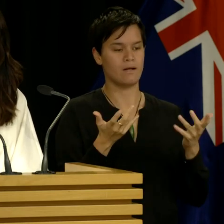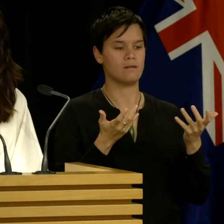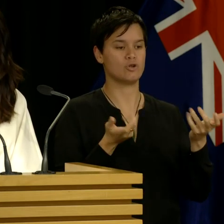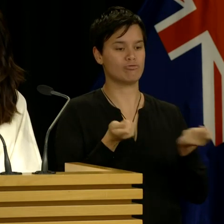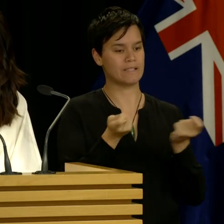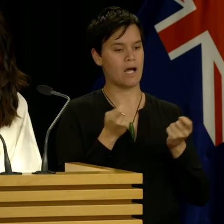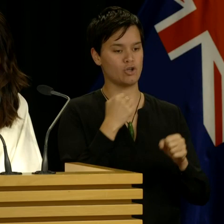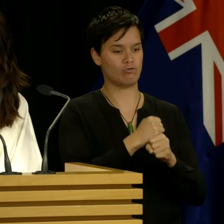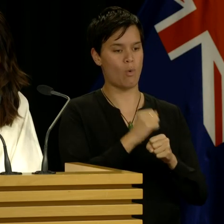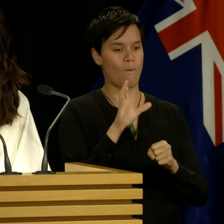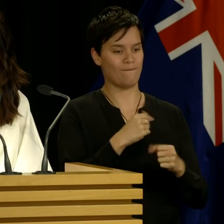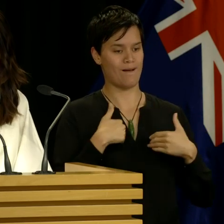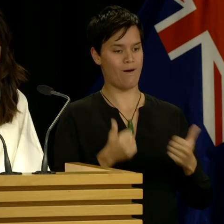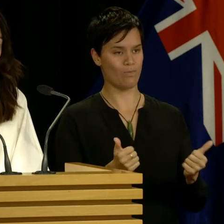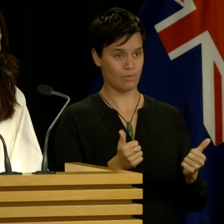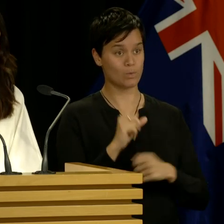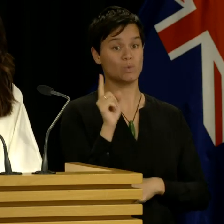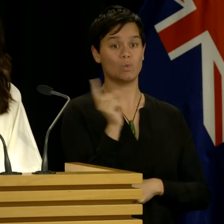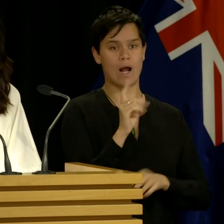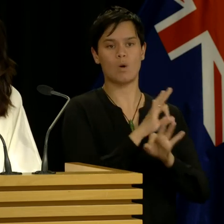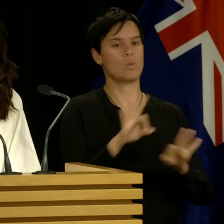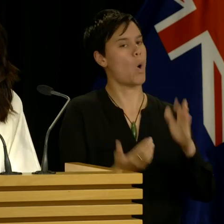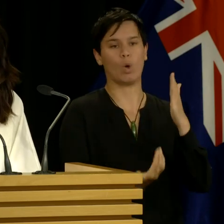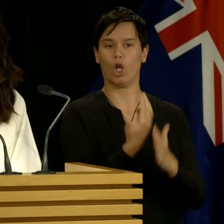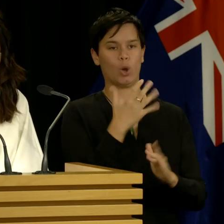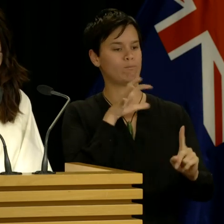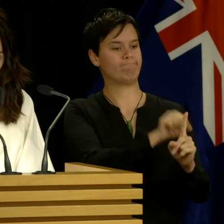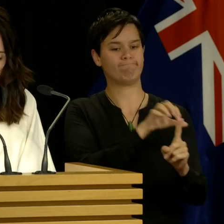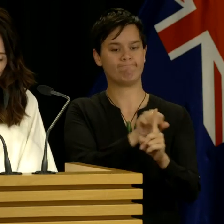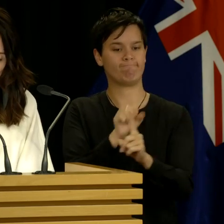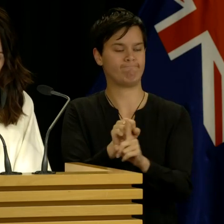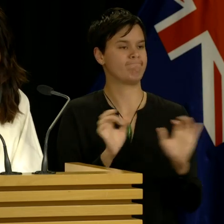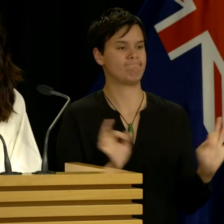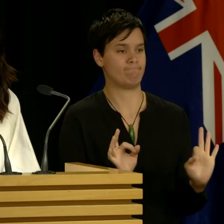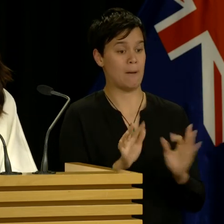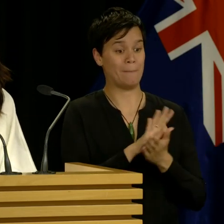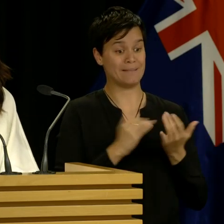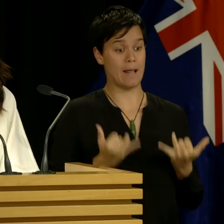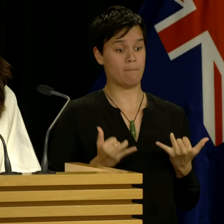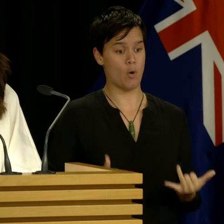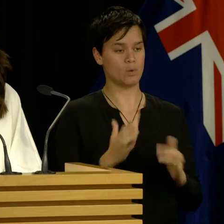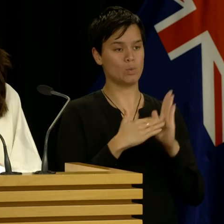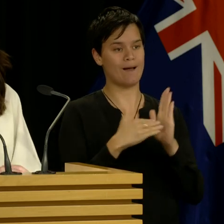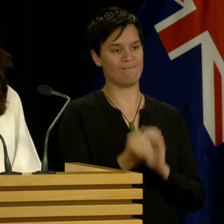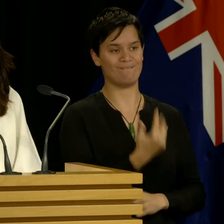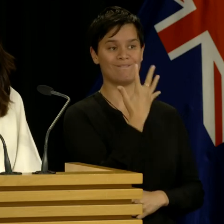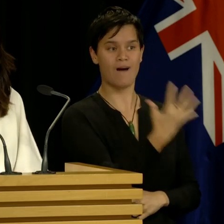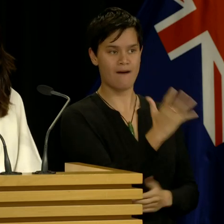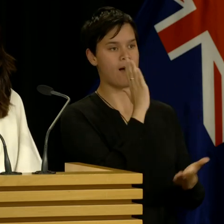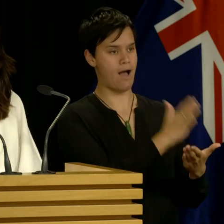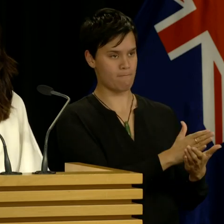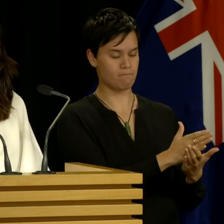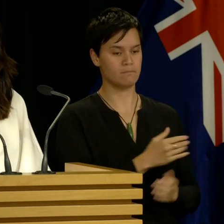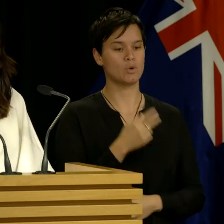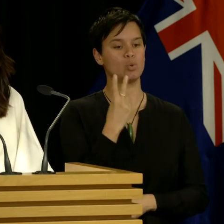probable cases of COVID-19 reported today. So the number of positive cases remains at 5 and probable cases at